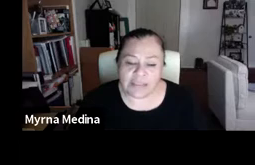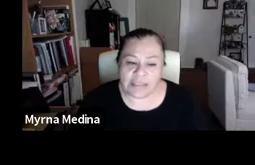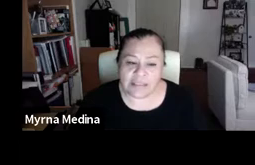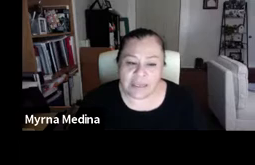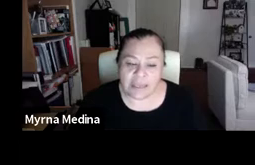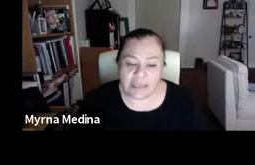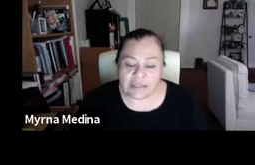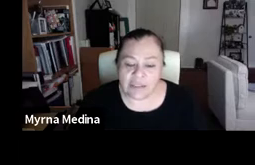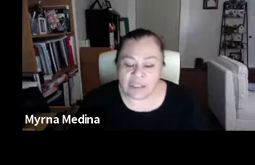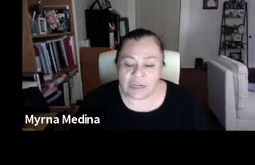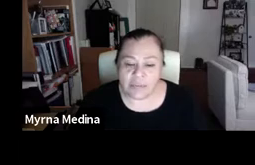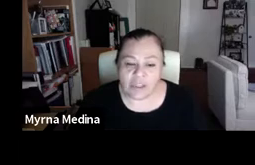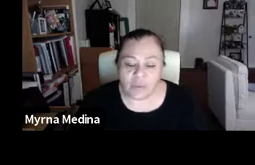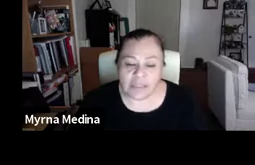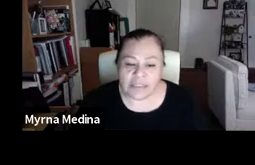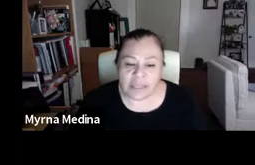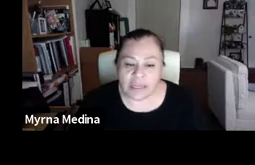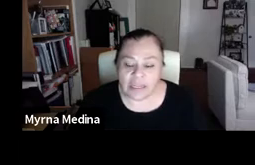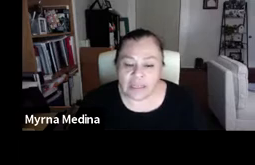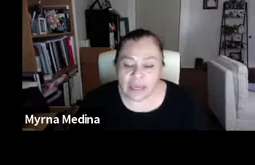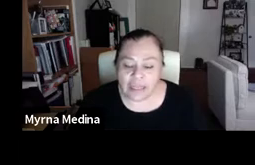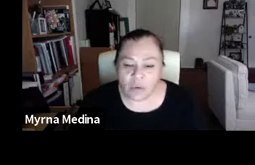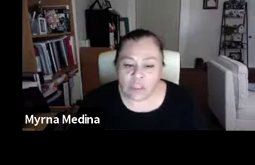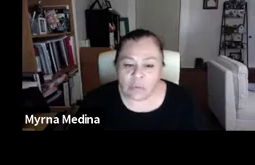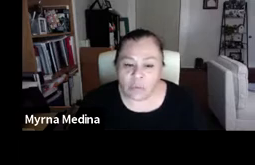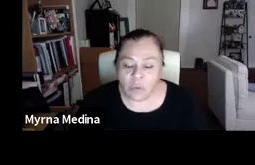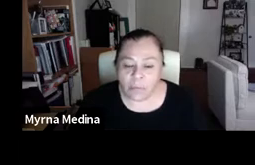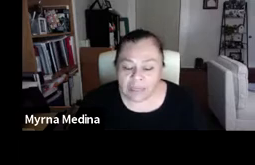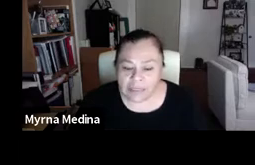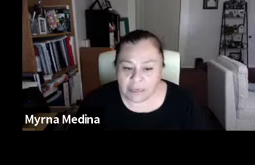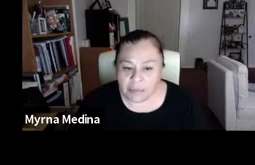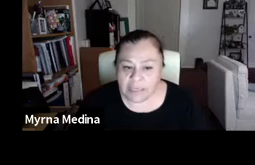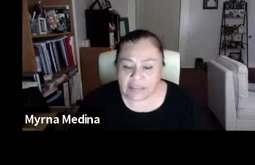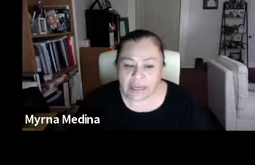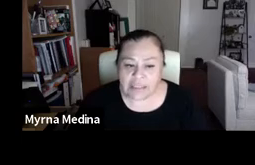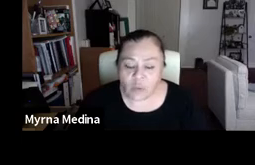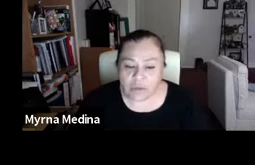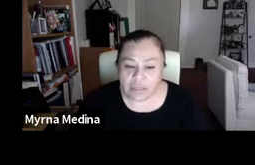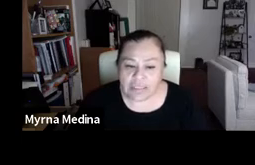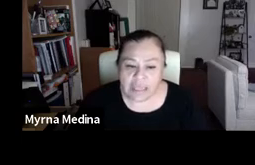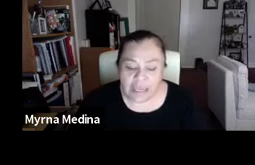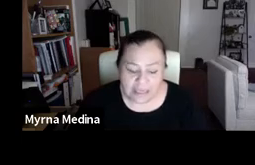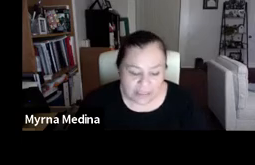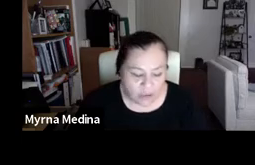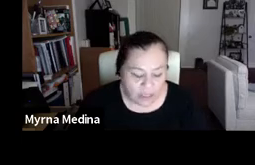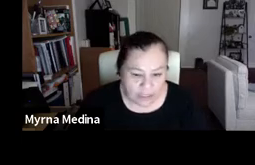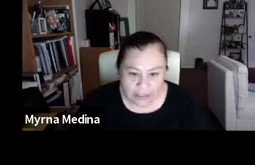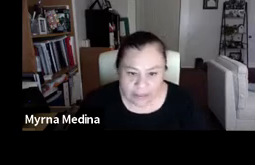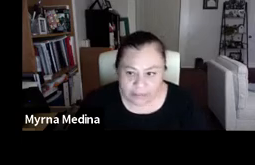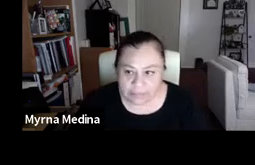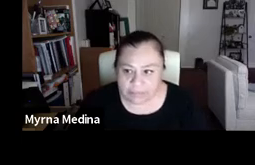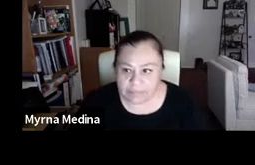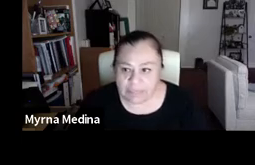más, estos entrenamientos van a ser cada último martes del mes de las 4:15 a las 5 de la